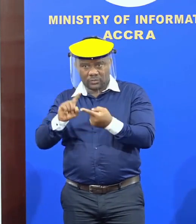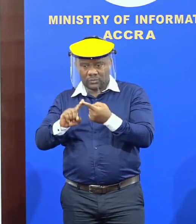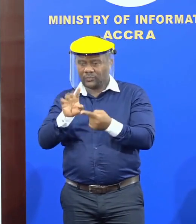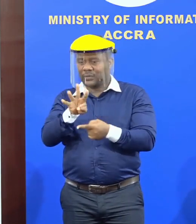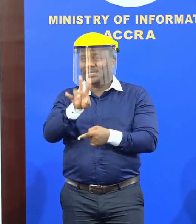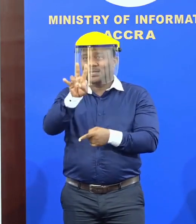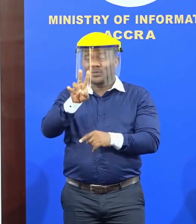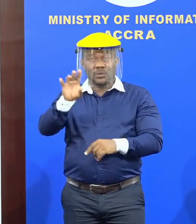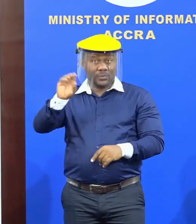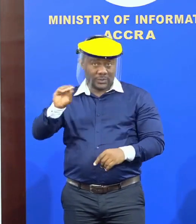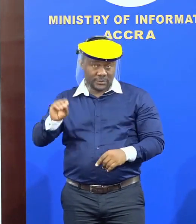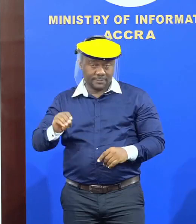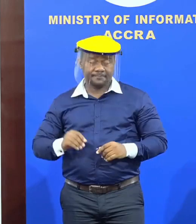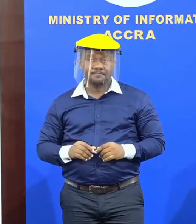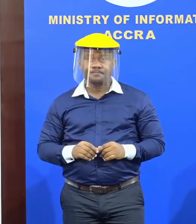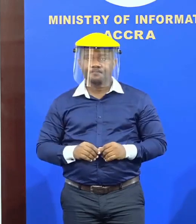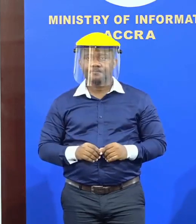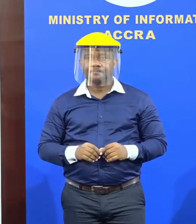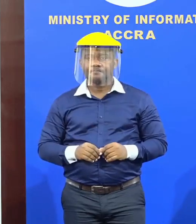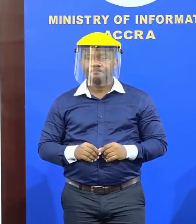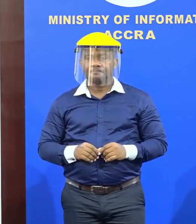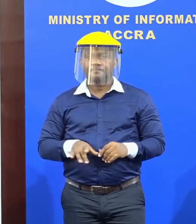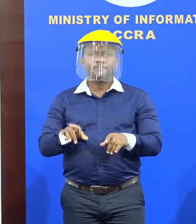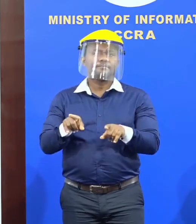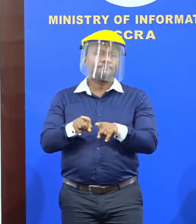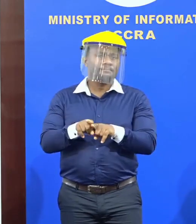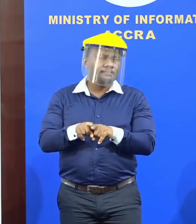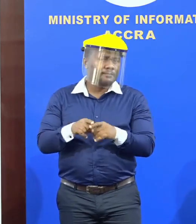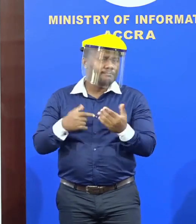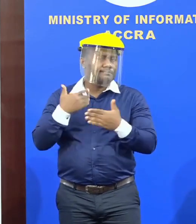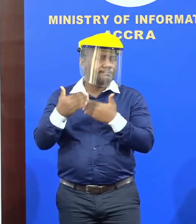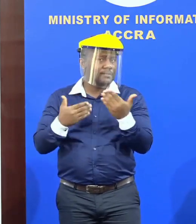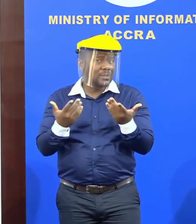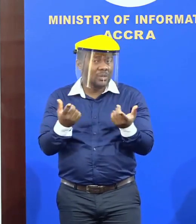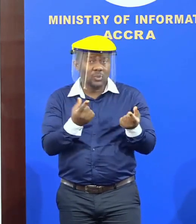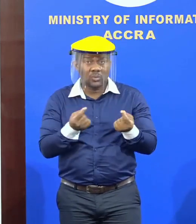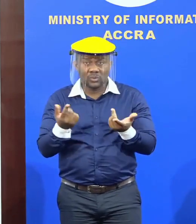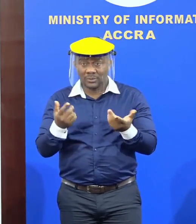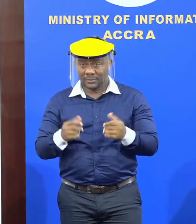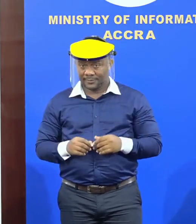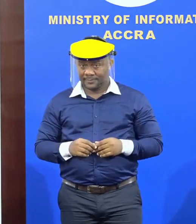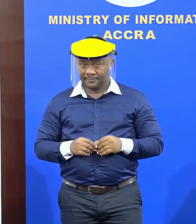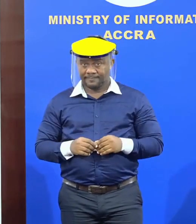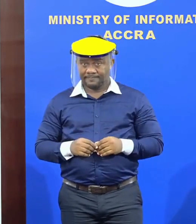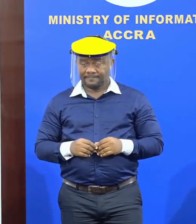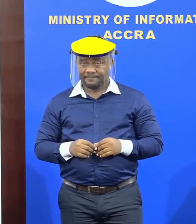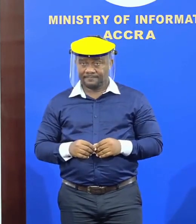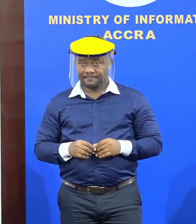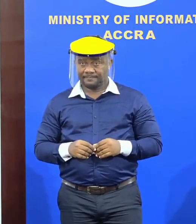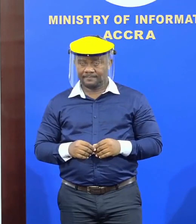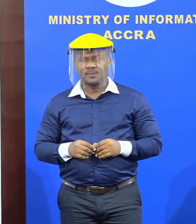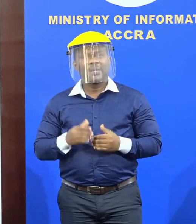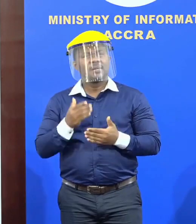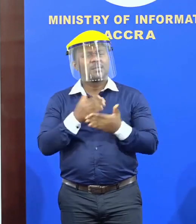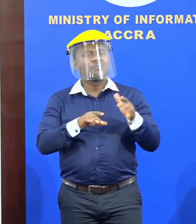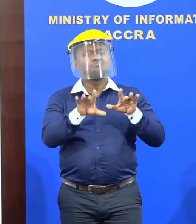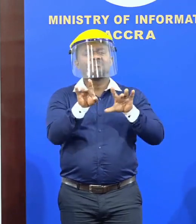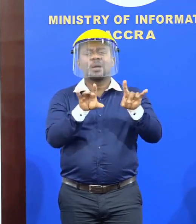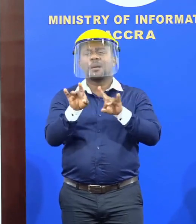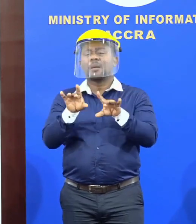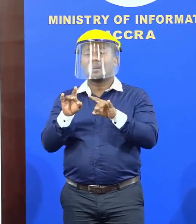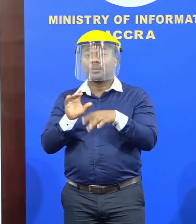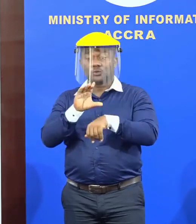what we've done. We subsequently went on to do the protocol in some selected churches in Greater